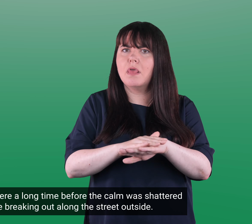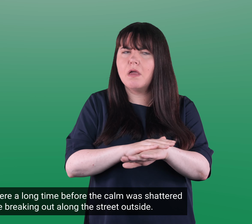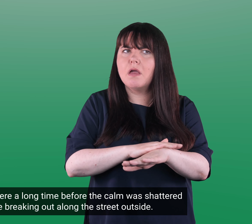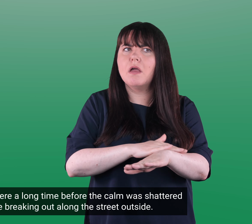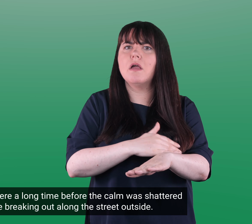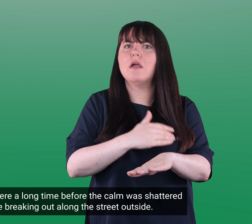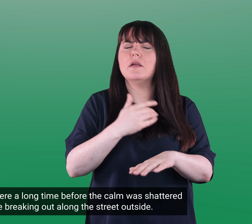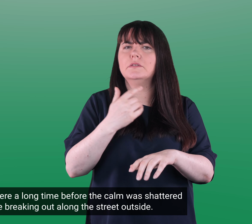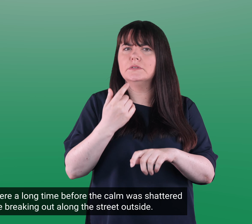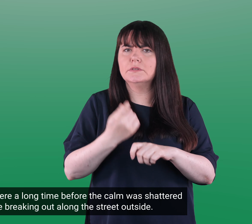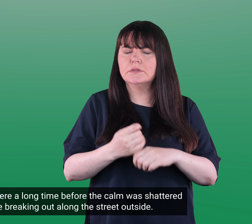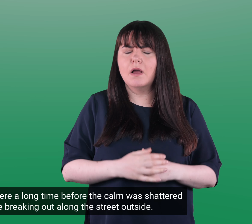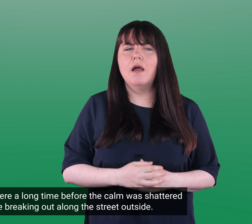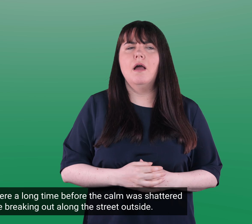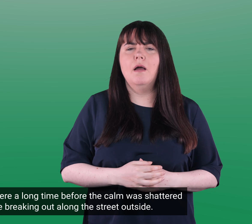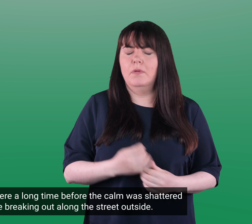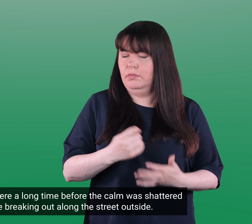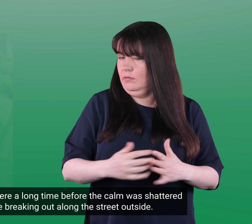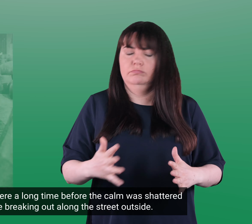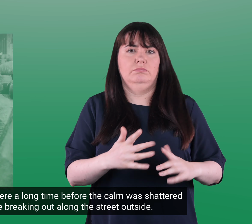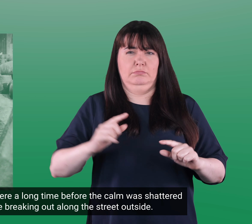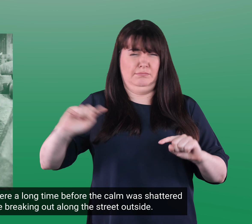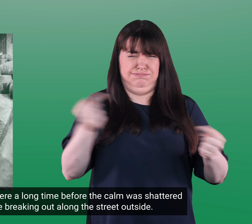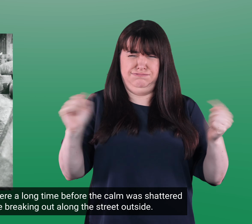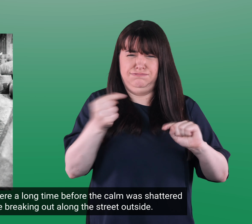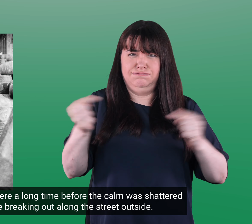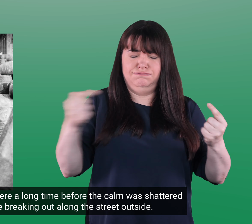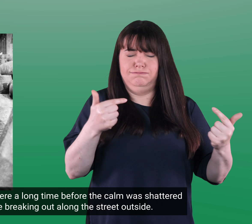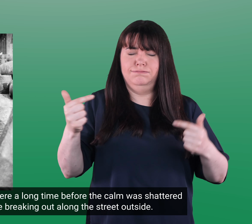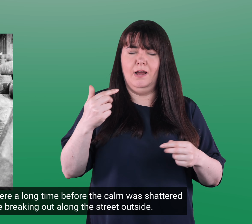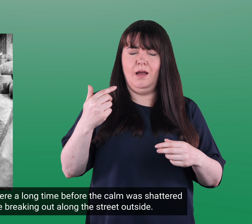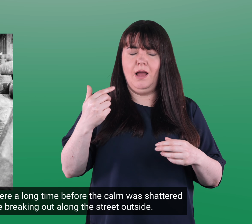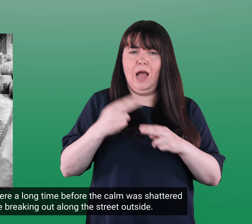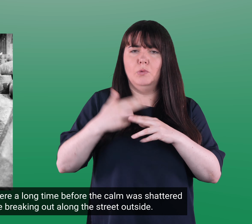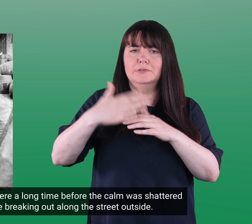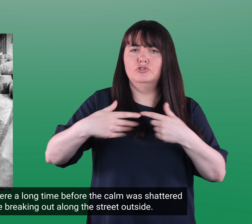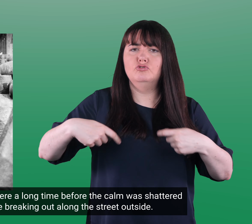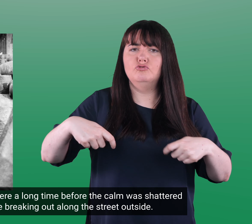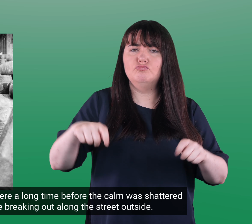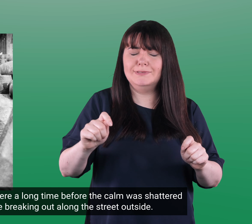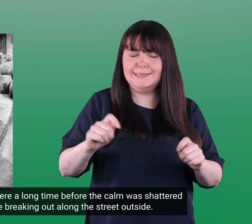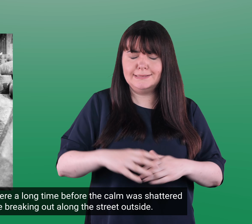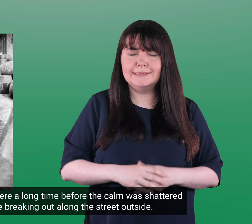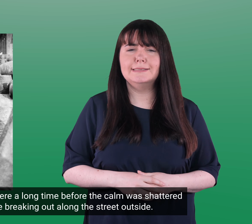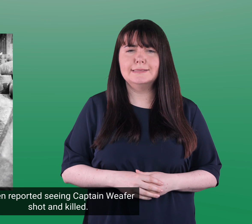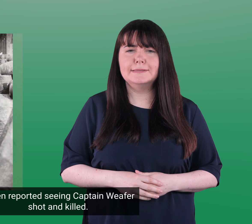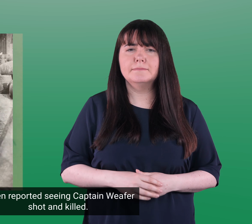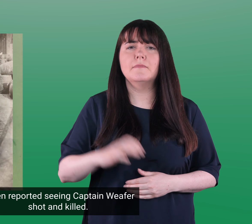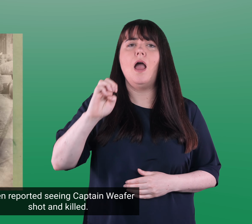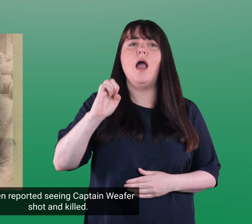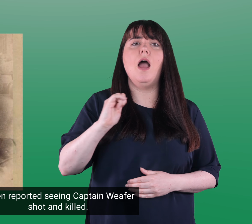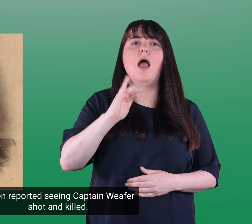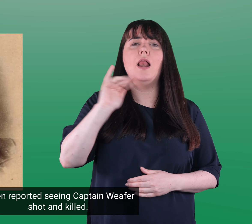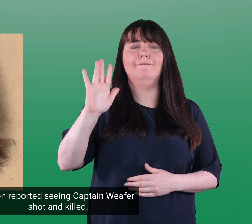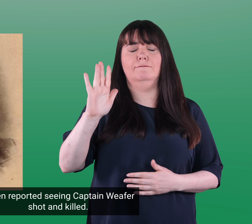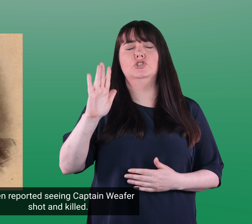calm was shattered by gunfire breaking out along the street outside. Eileen reported seeing Captain